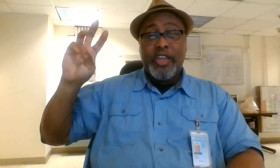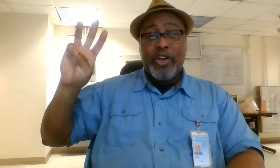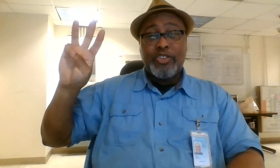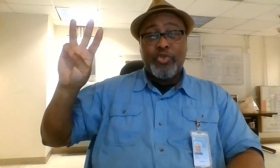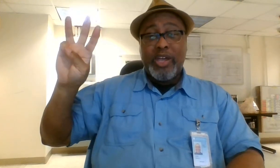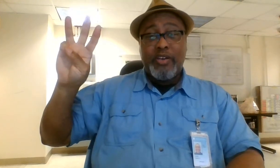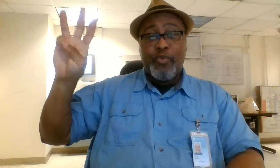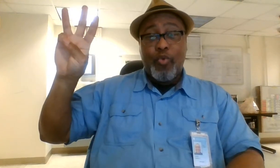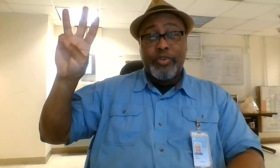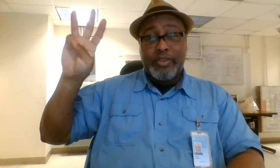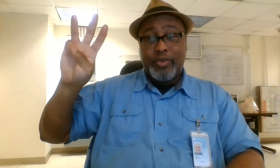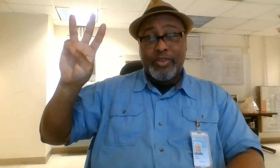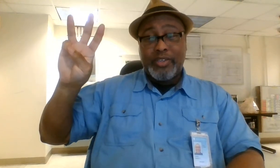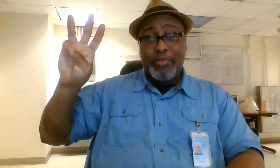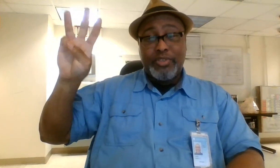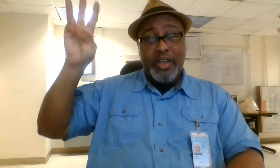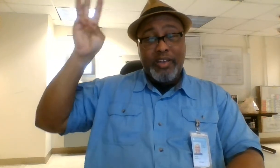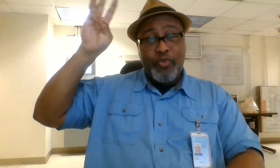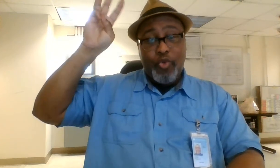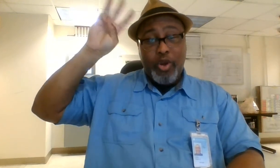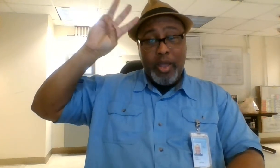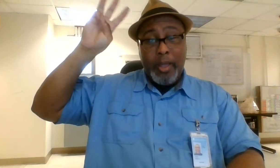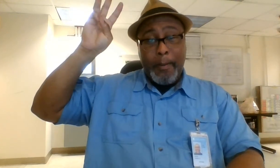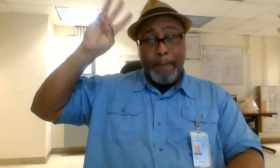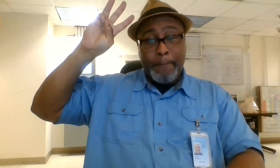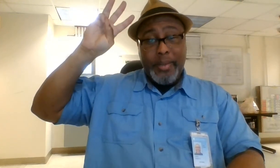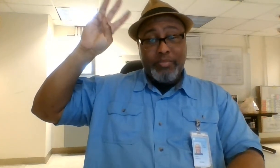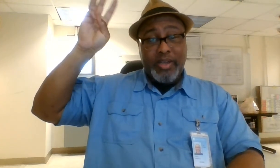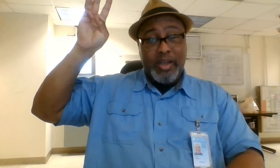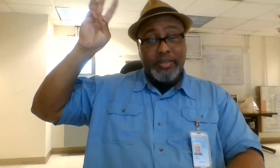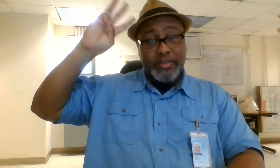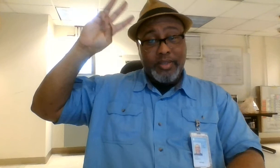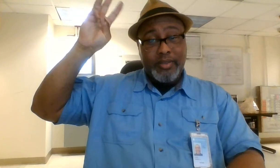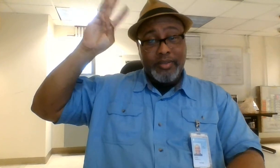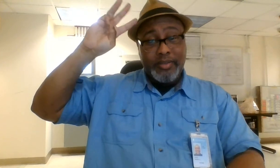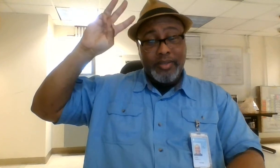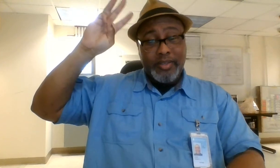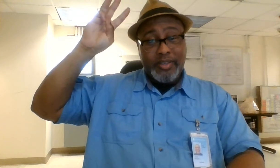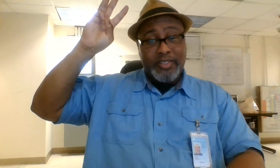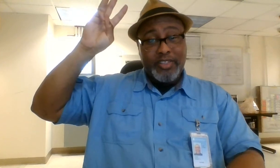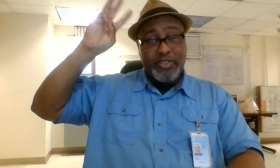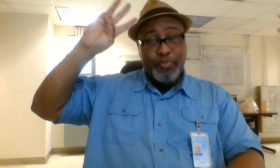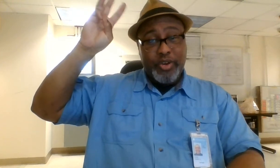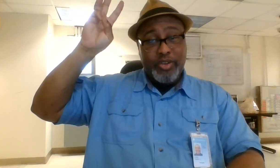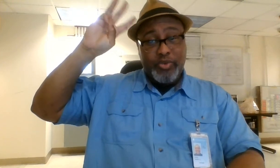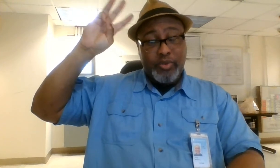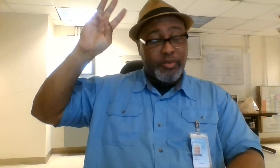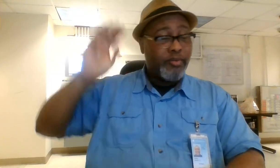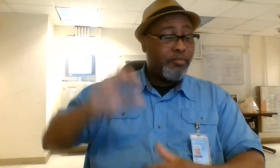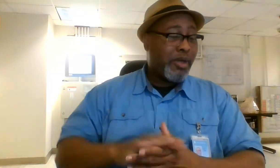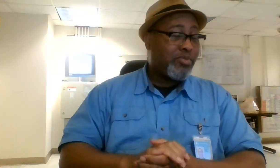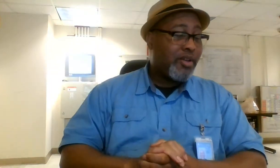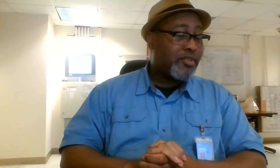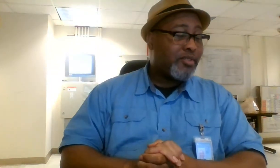the W sign for baptize. Still sprinkle. Baptize.